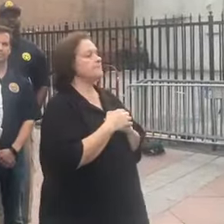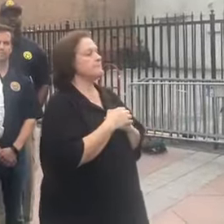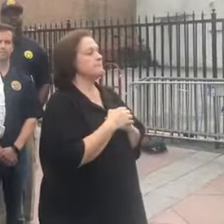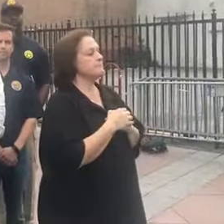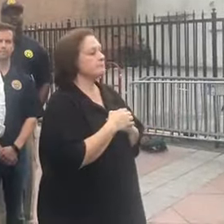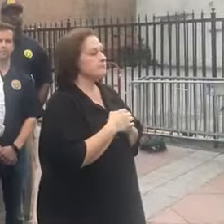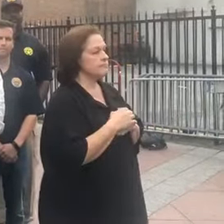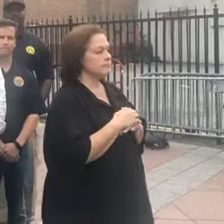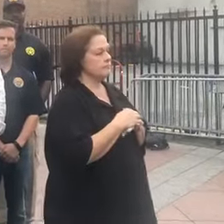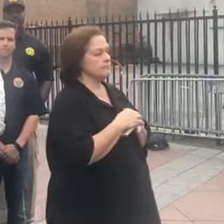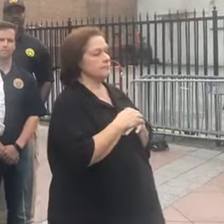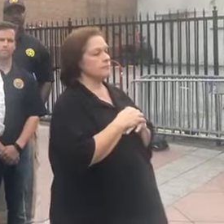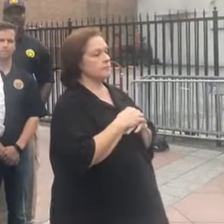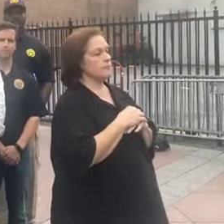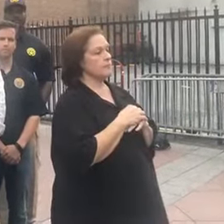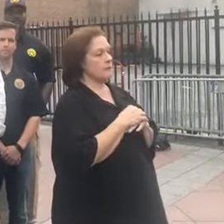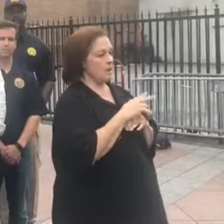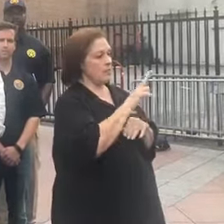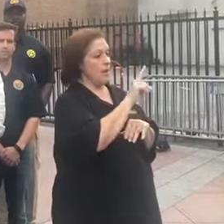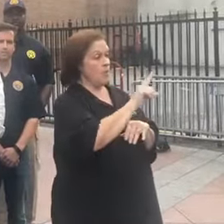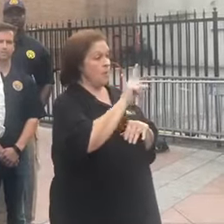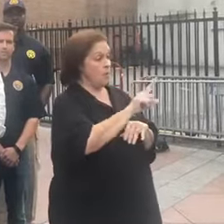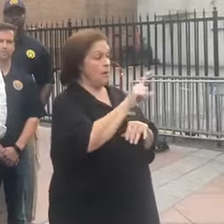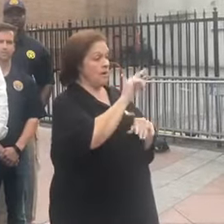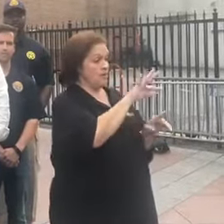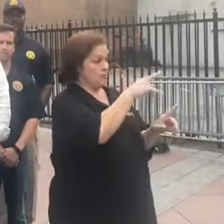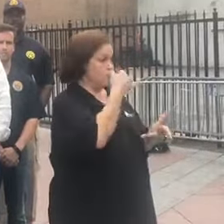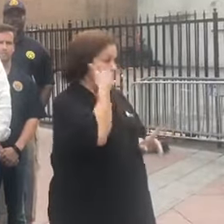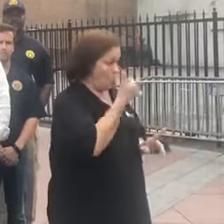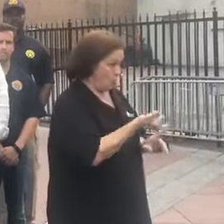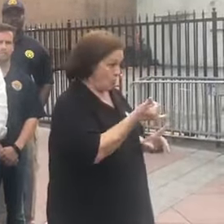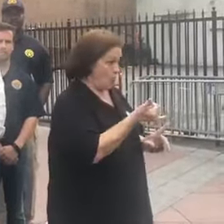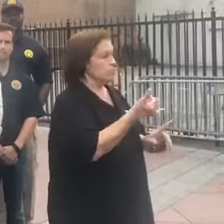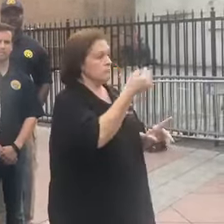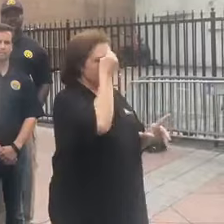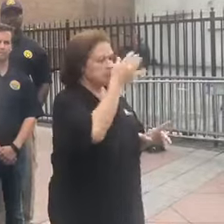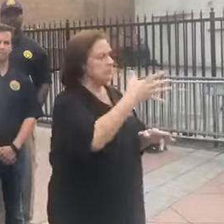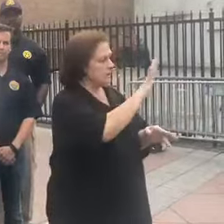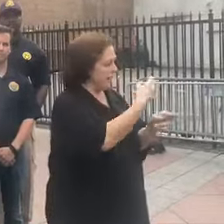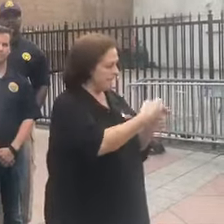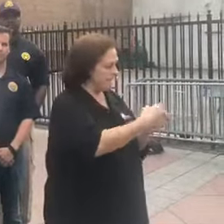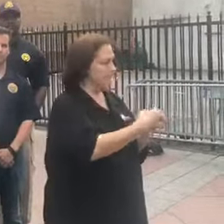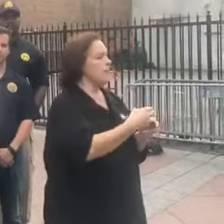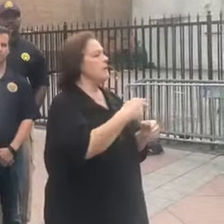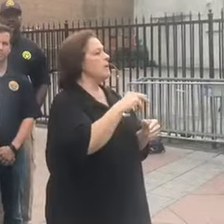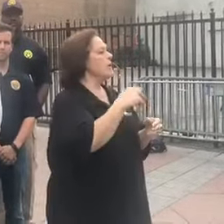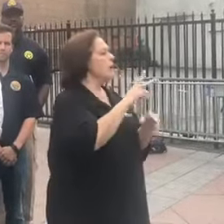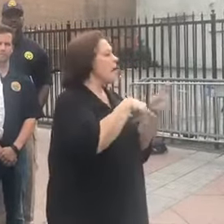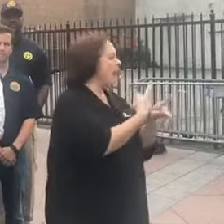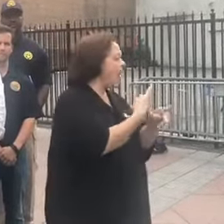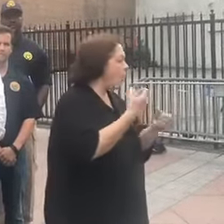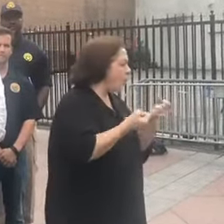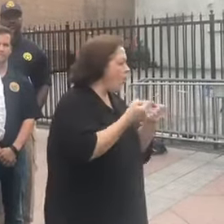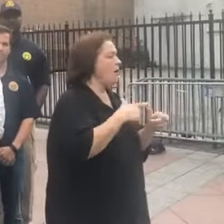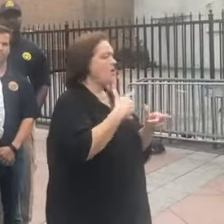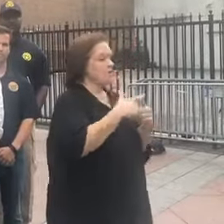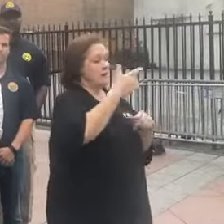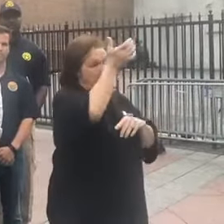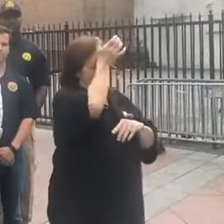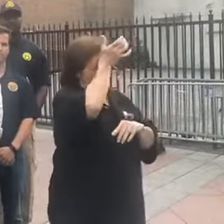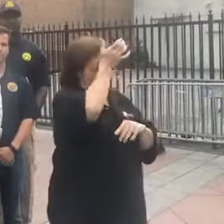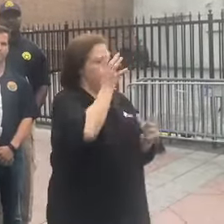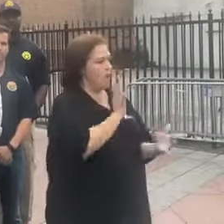at the Hard Rock Hotel. So call 311, identify yourself, your vehicle. You will be contacted by the fire department,